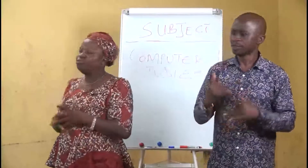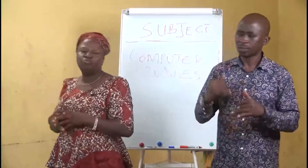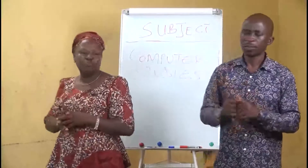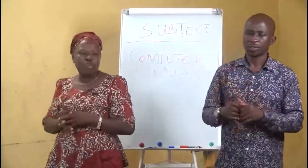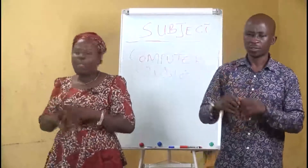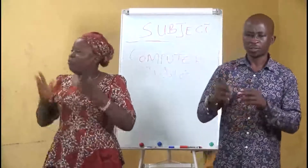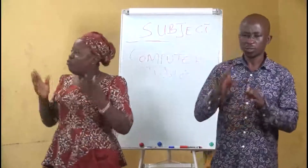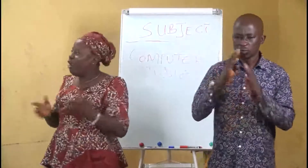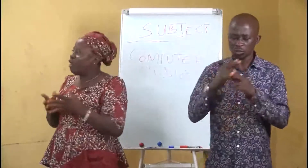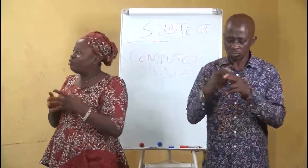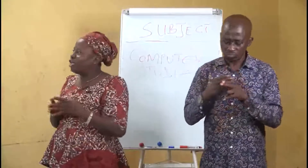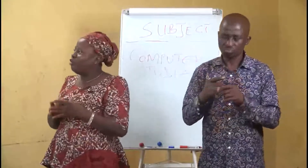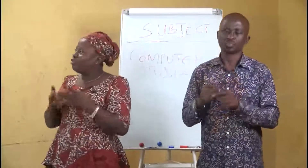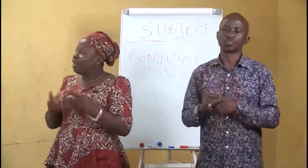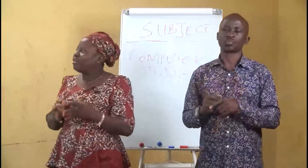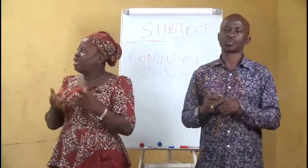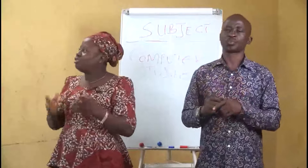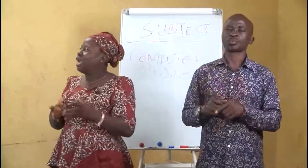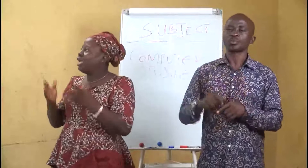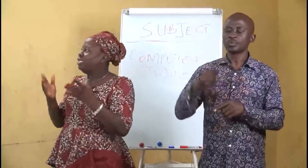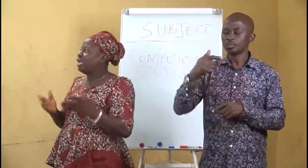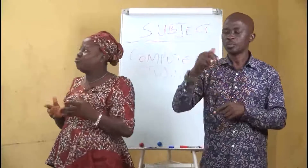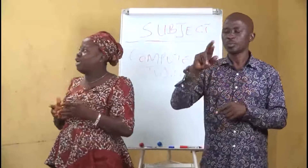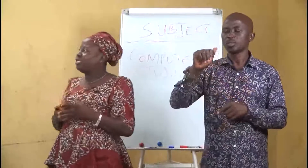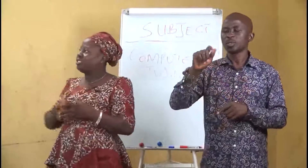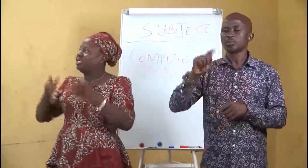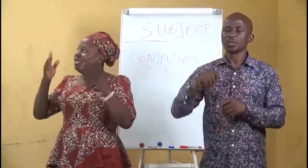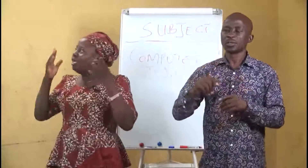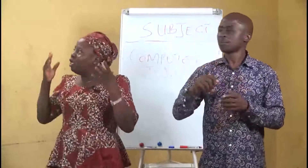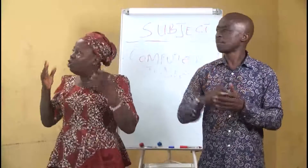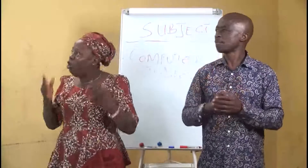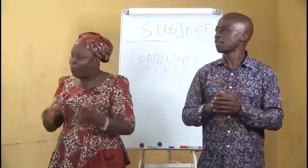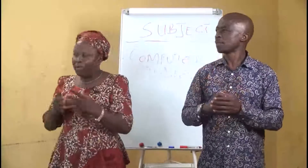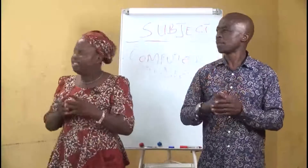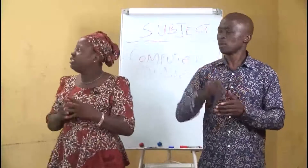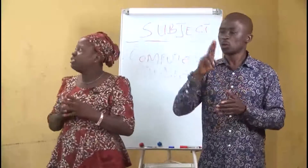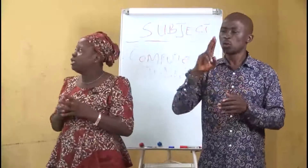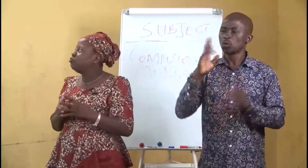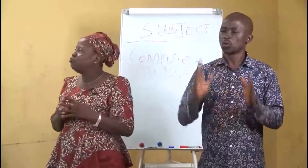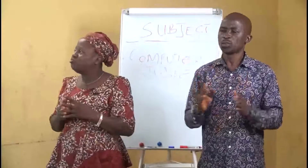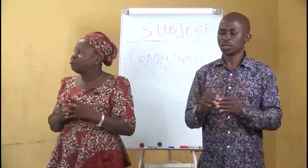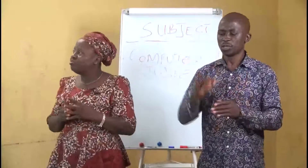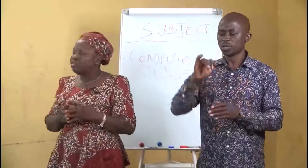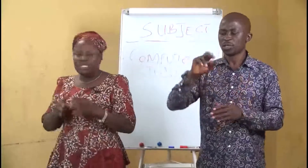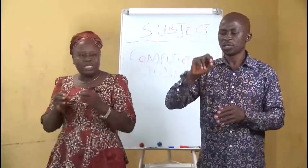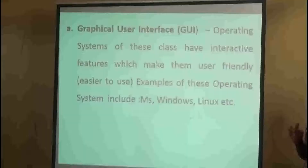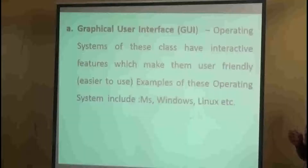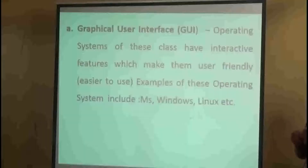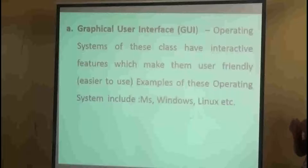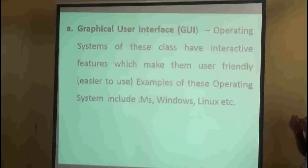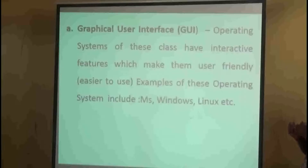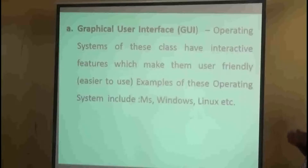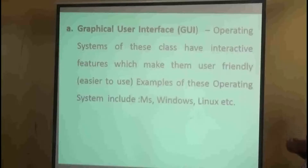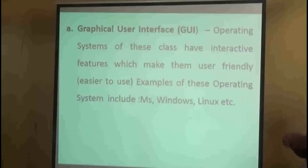briefly. When you are talking of graphical user interface operating system,